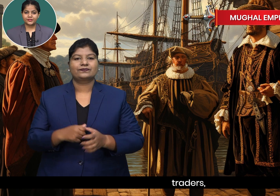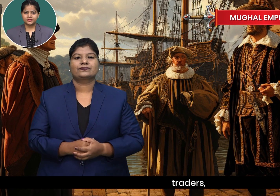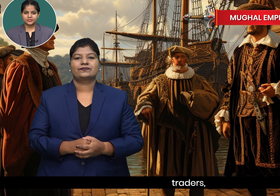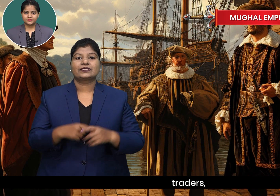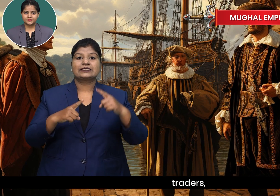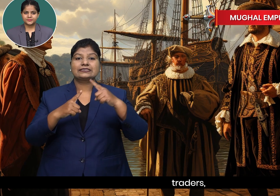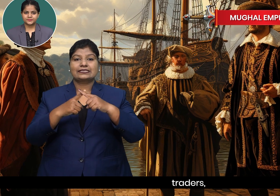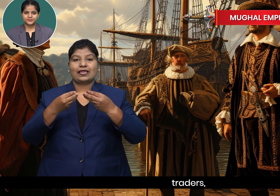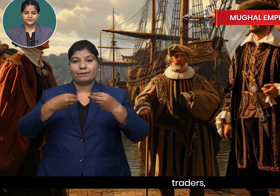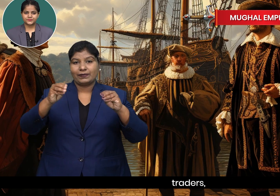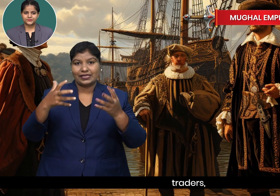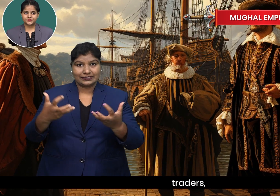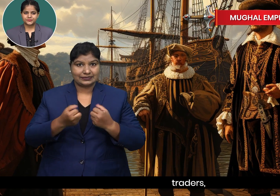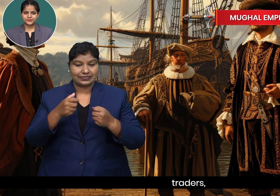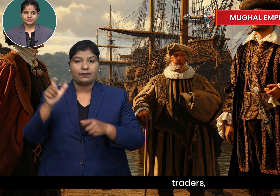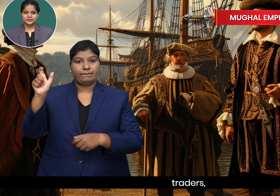traders,